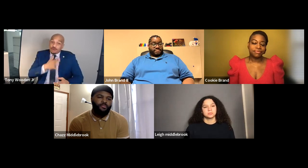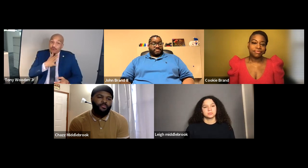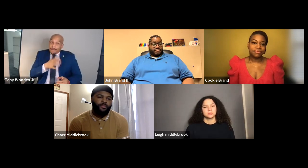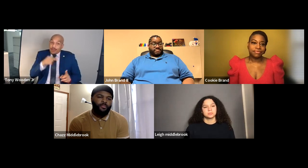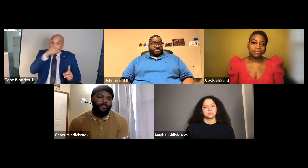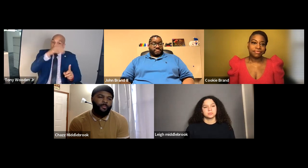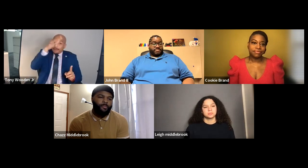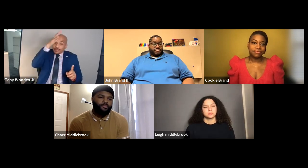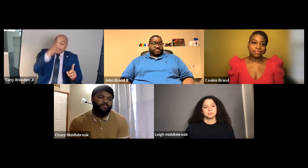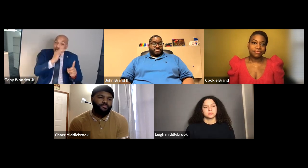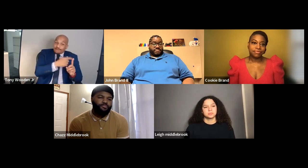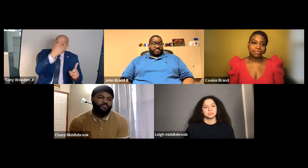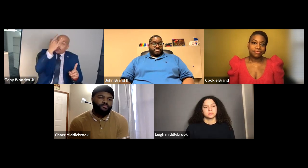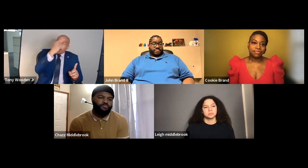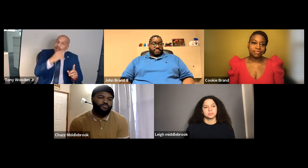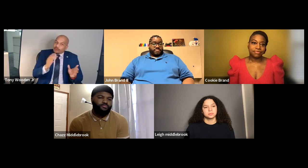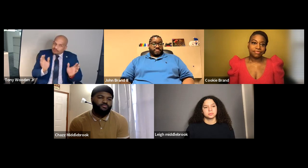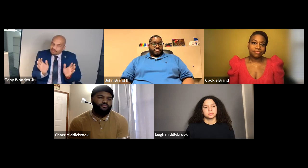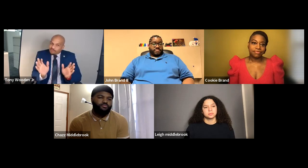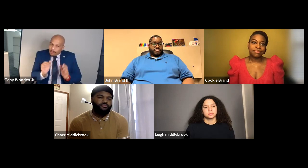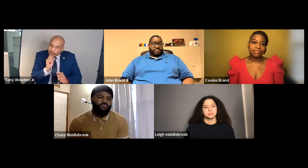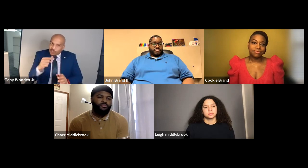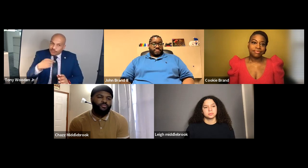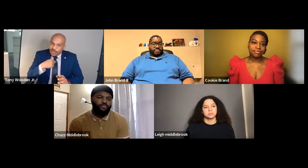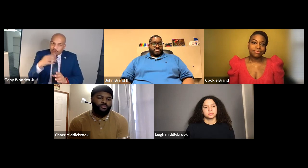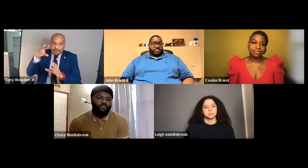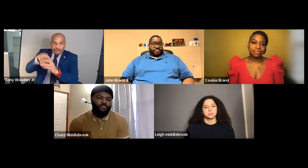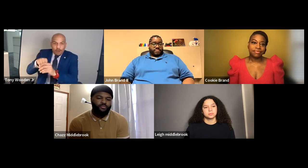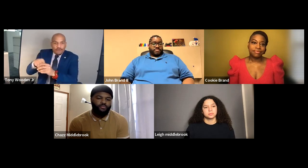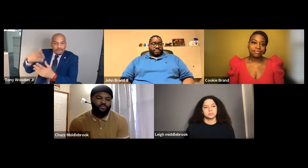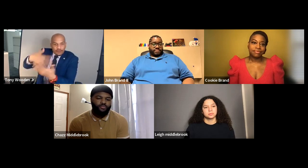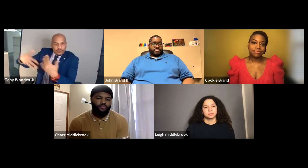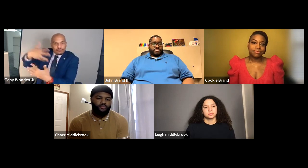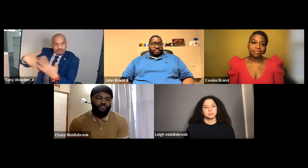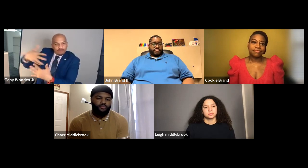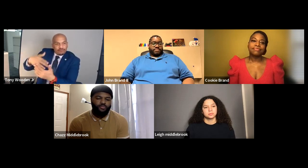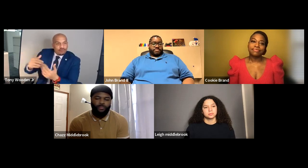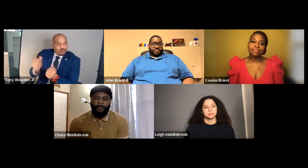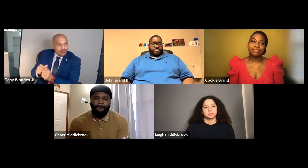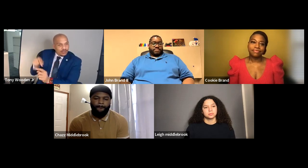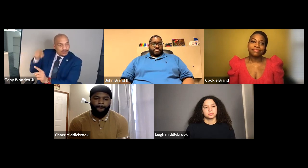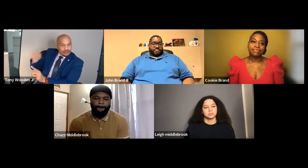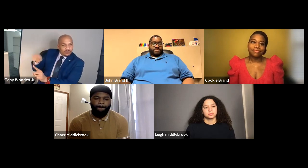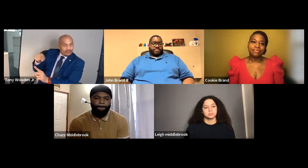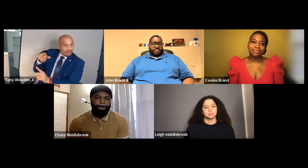and I'm grateful for my grandparents and for encouraging me to be involved with the